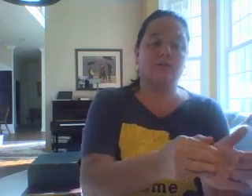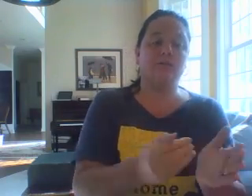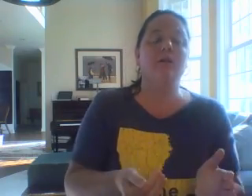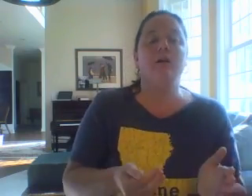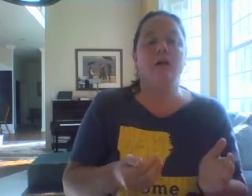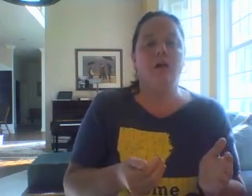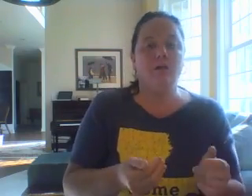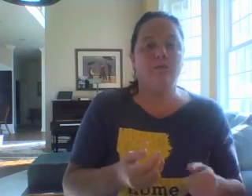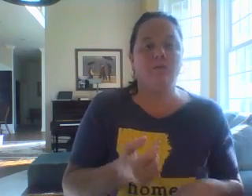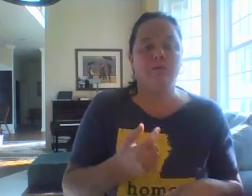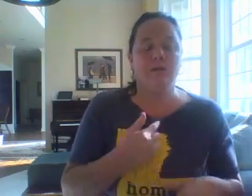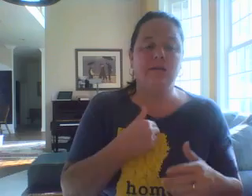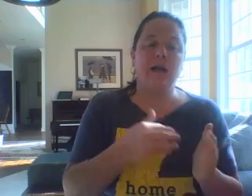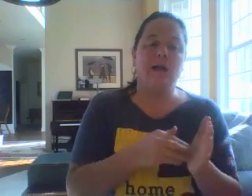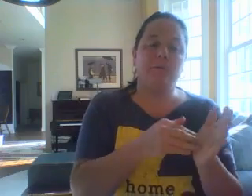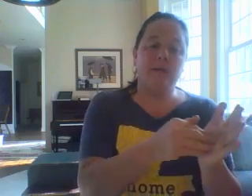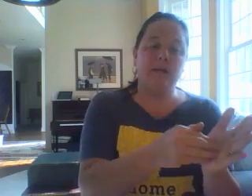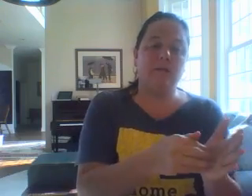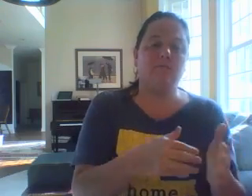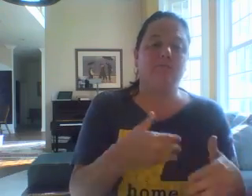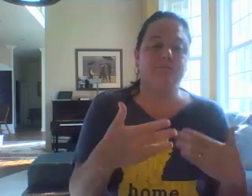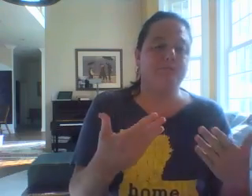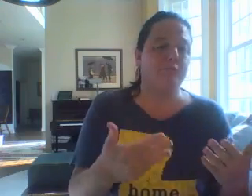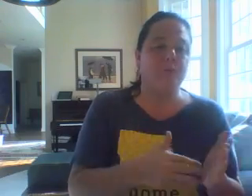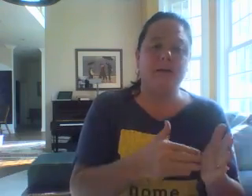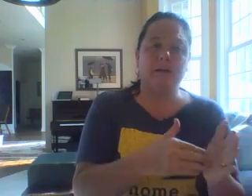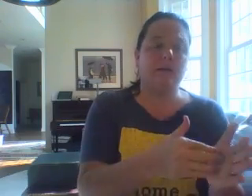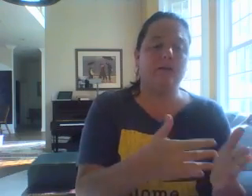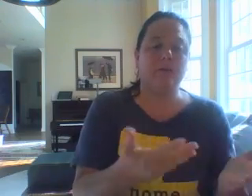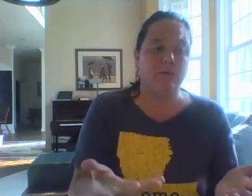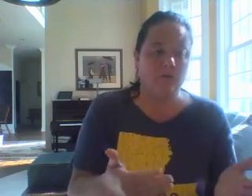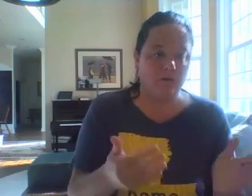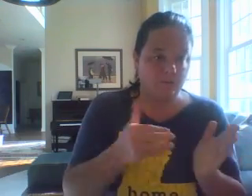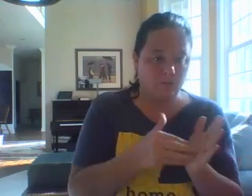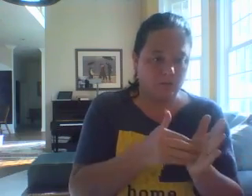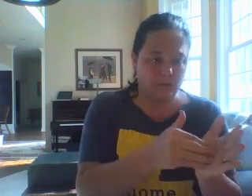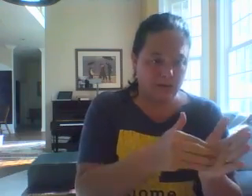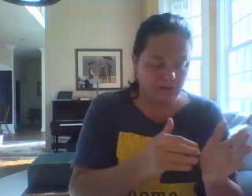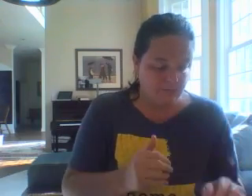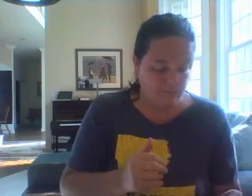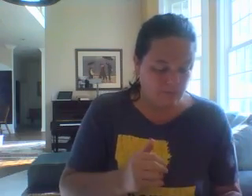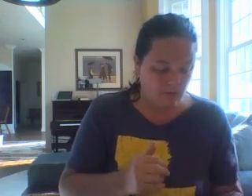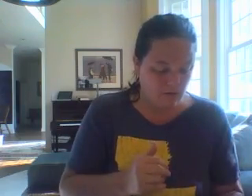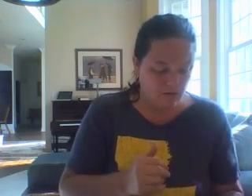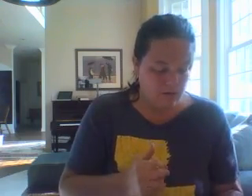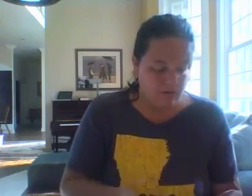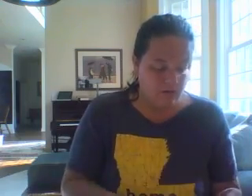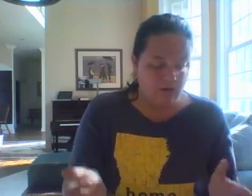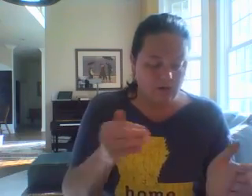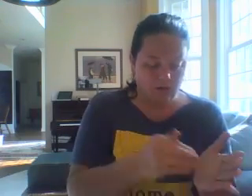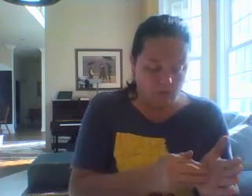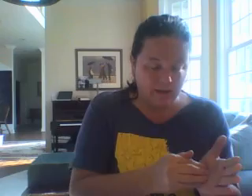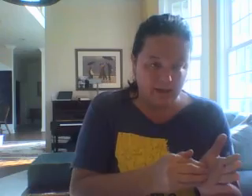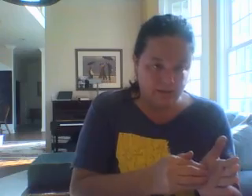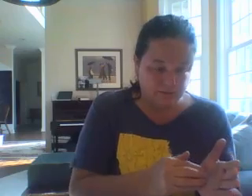times. You might say, I repeat, repeatedly, do whatever, repeat, or again.